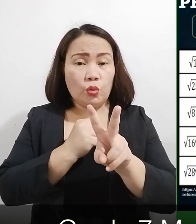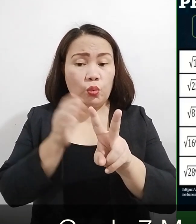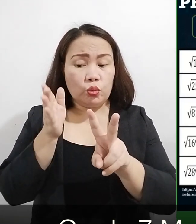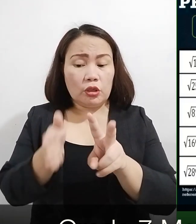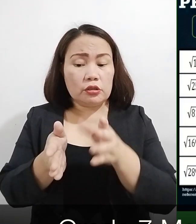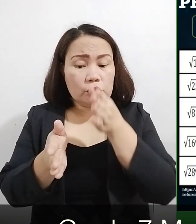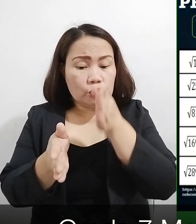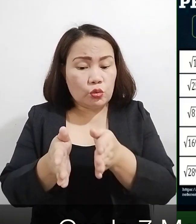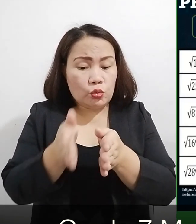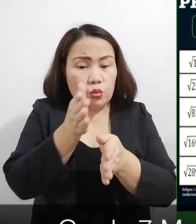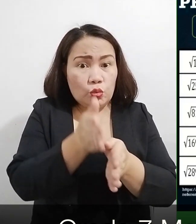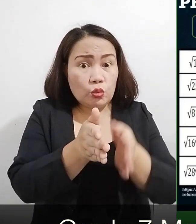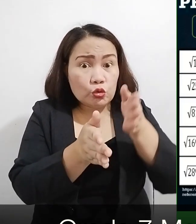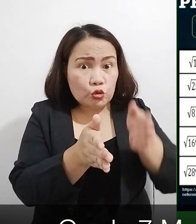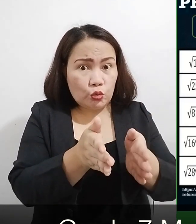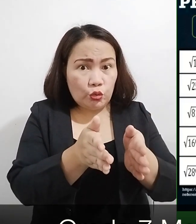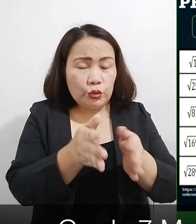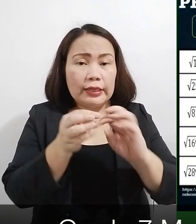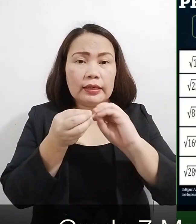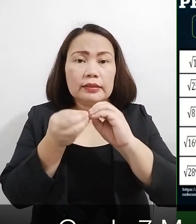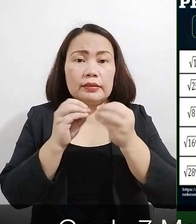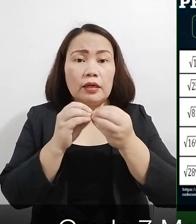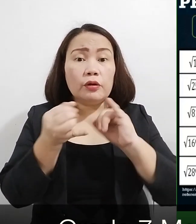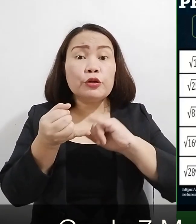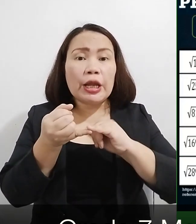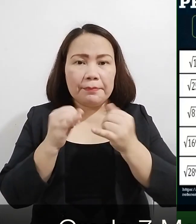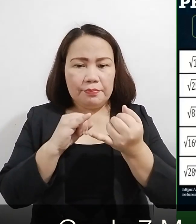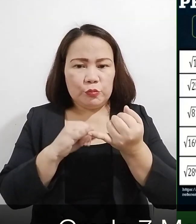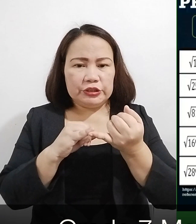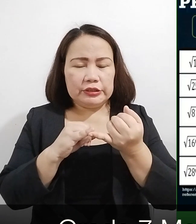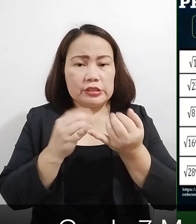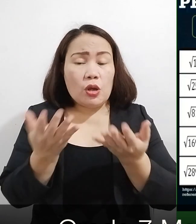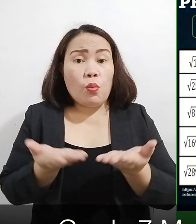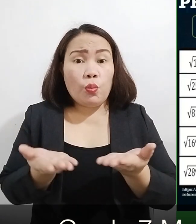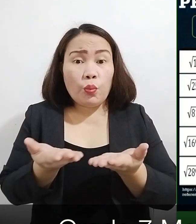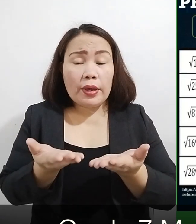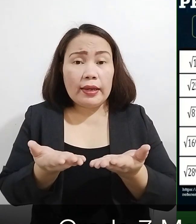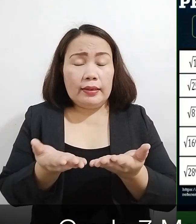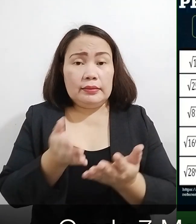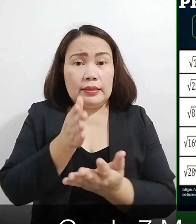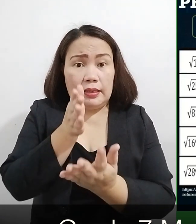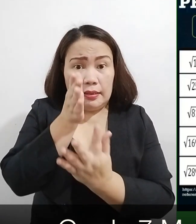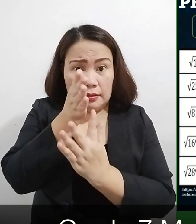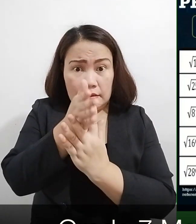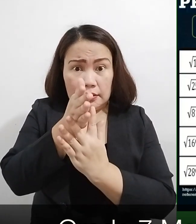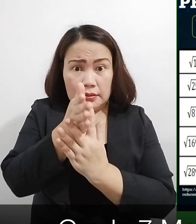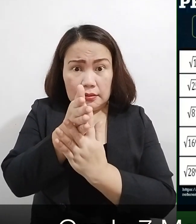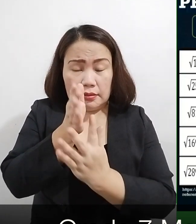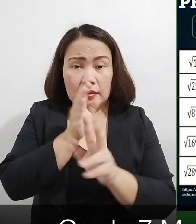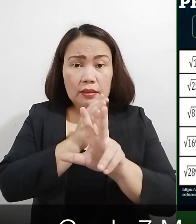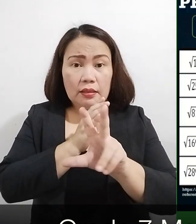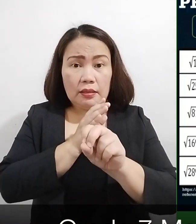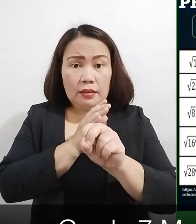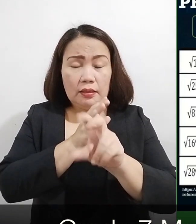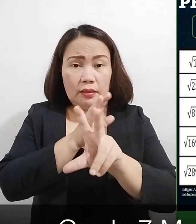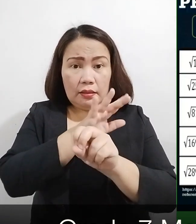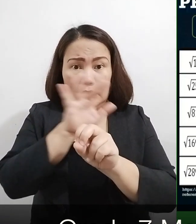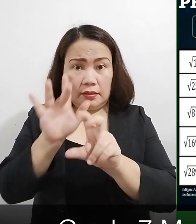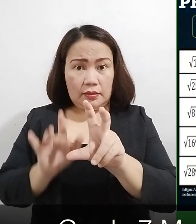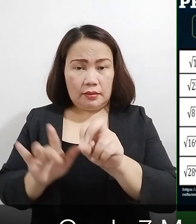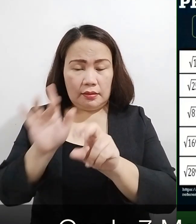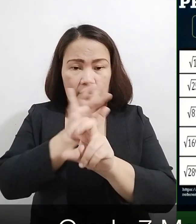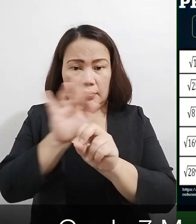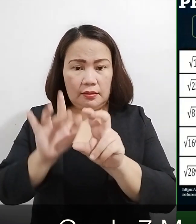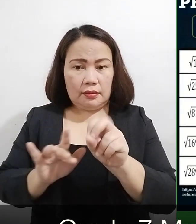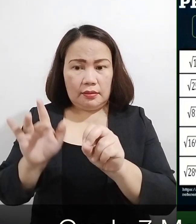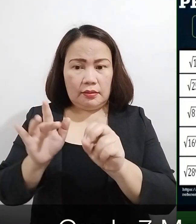natin yung dalawang consecutive, yung magkasunod na integers na kung saan nasa gitna ang square